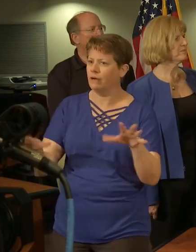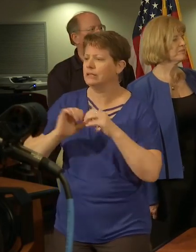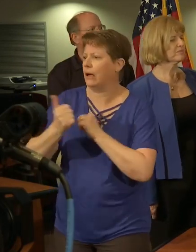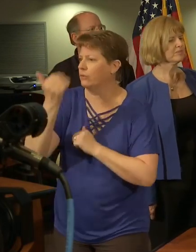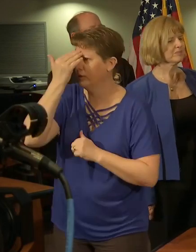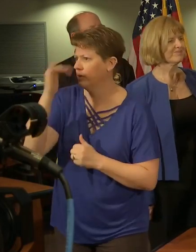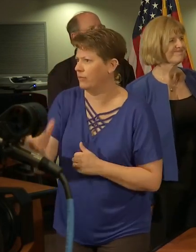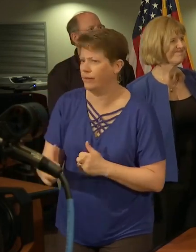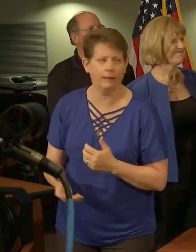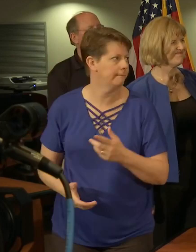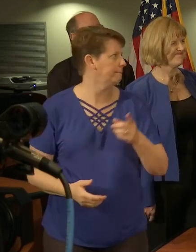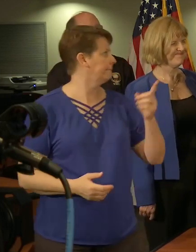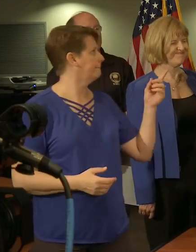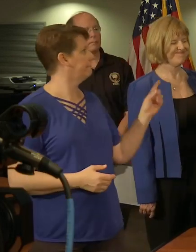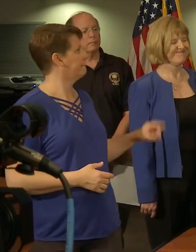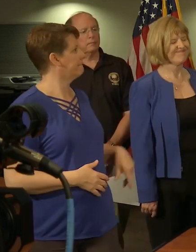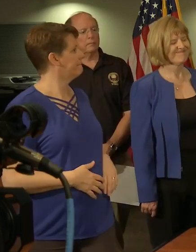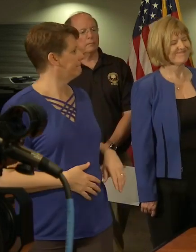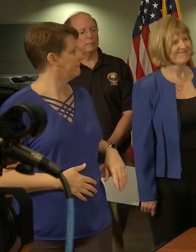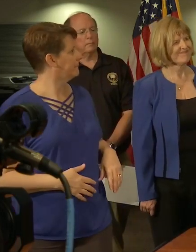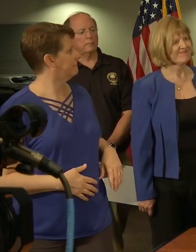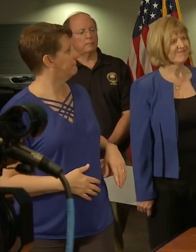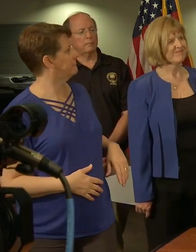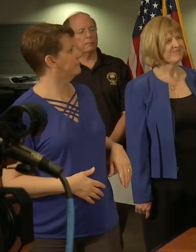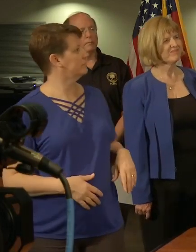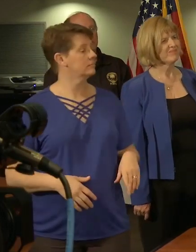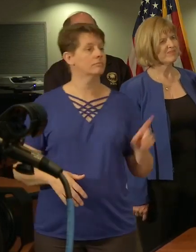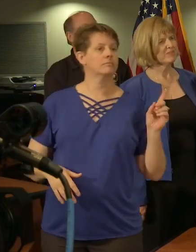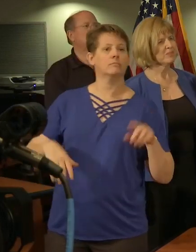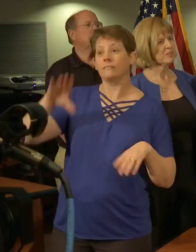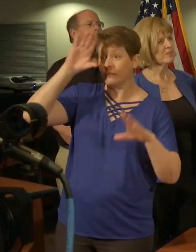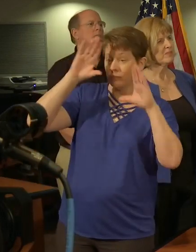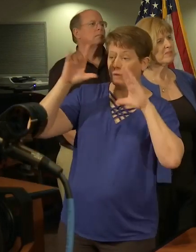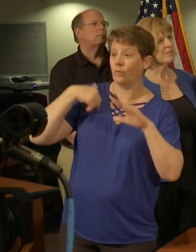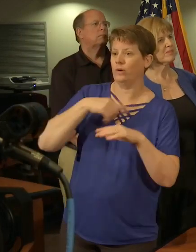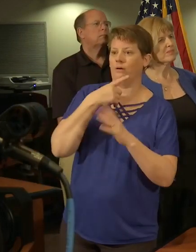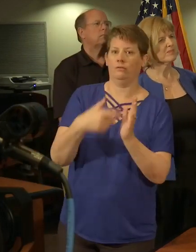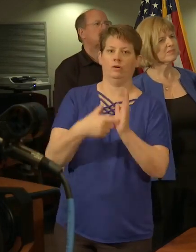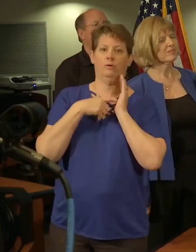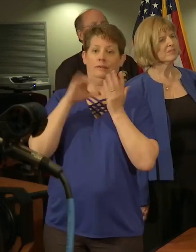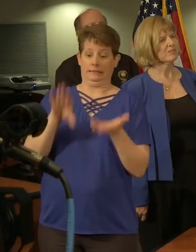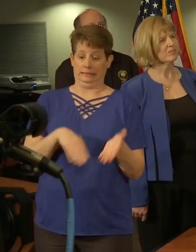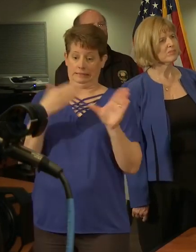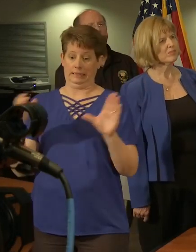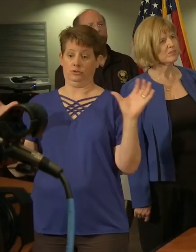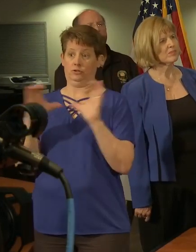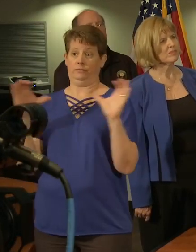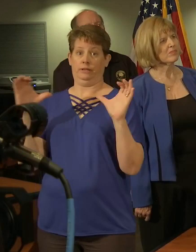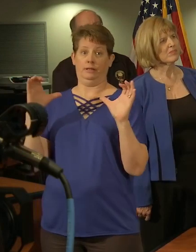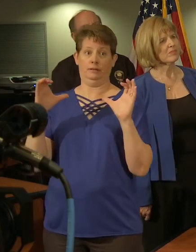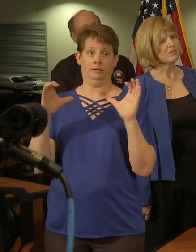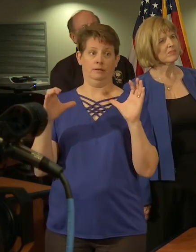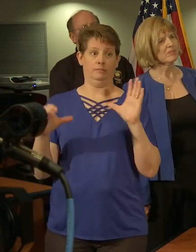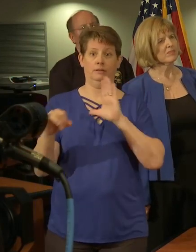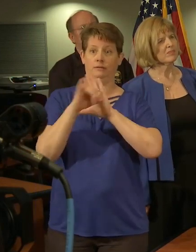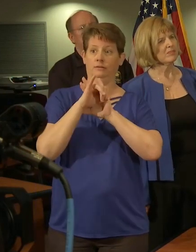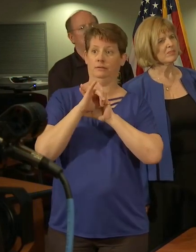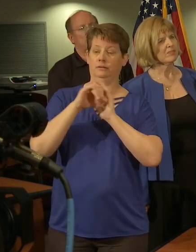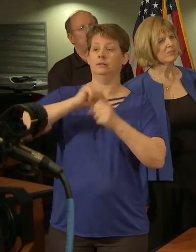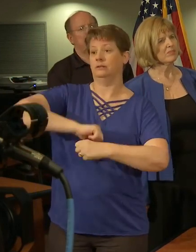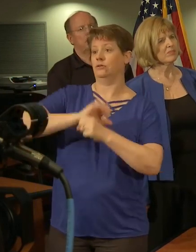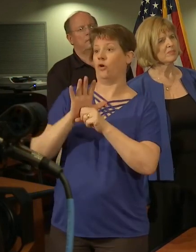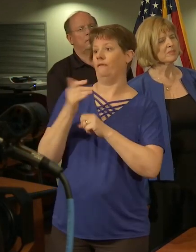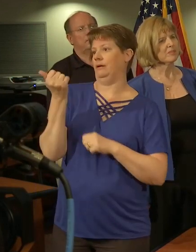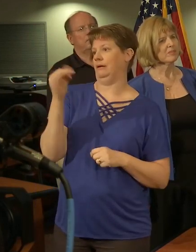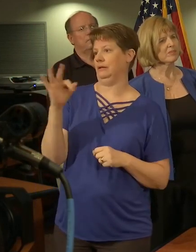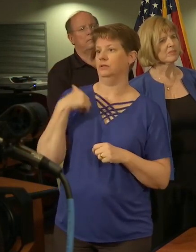You got the right answer. Yes, sir. Okay. We are requiring that death certificates that be issued specify COVID-19, so